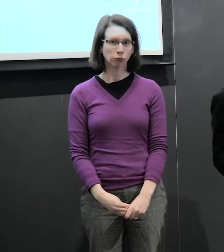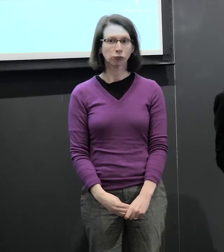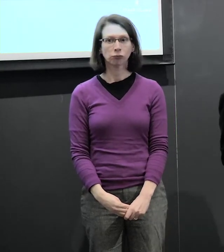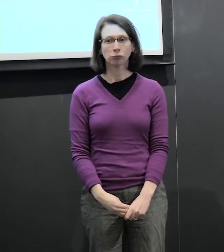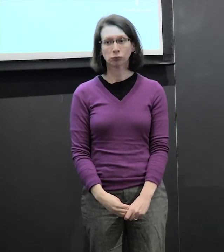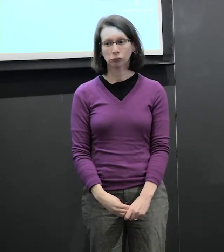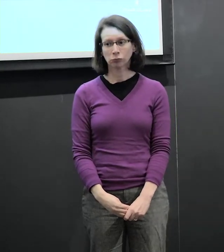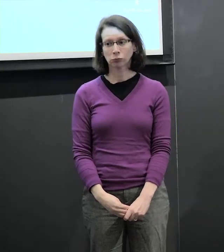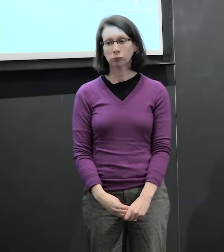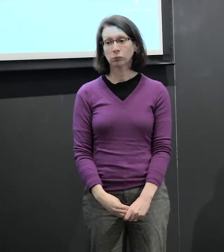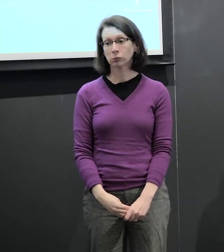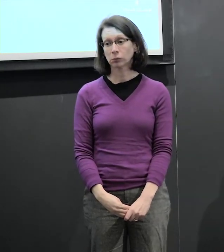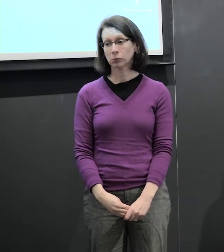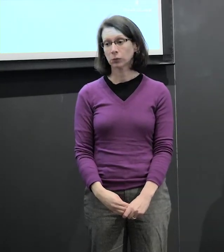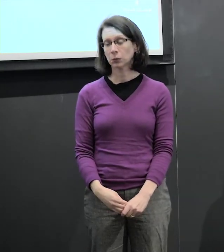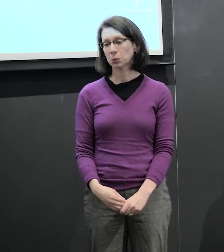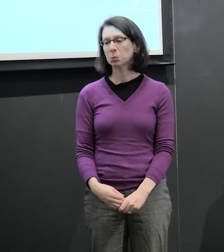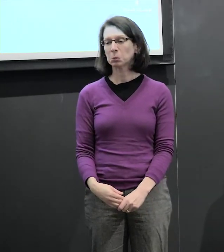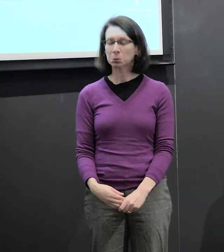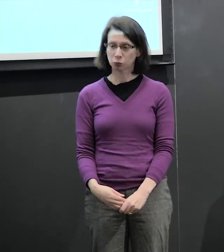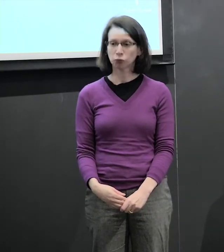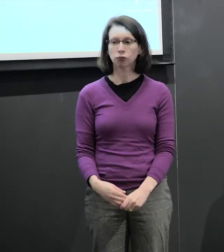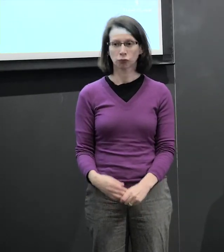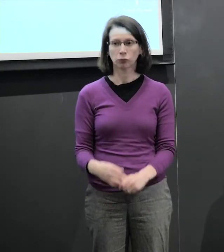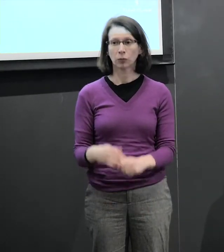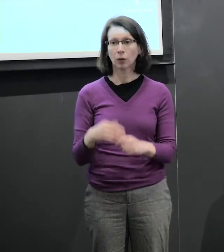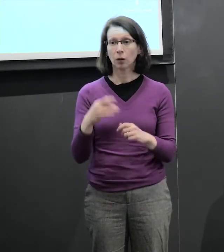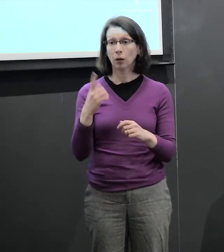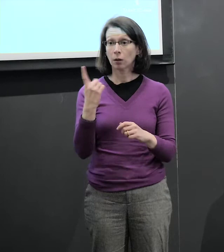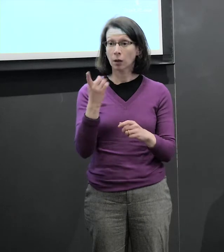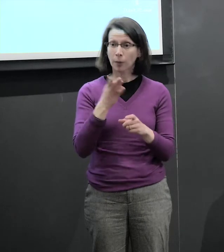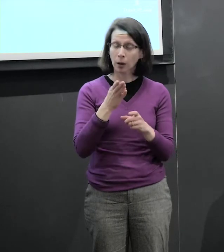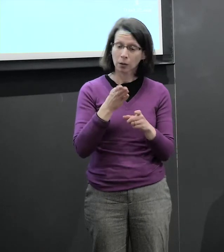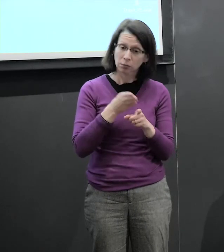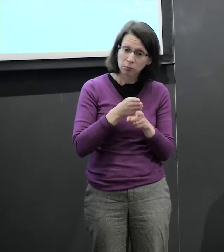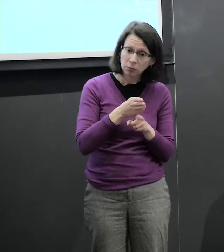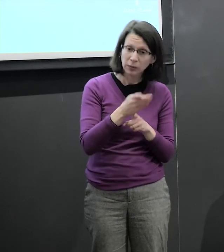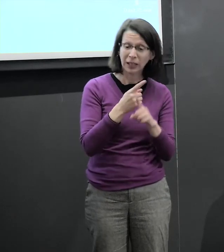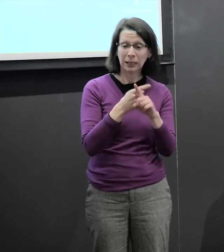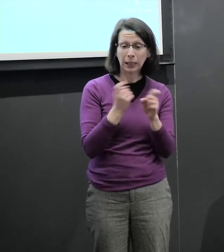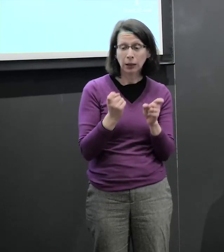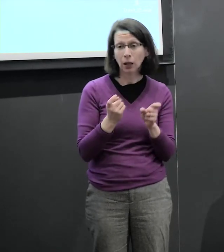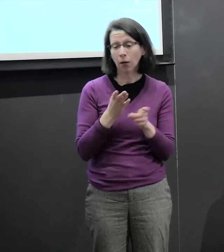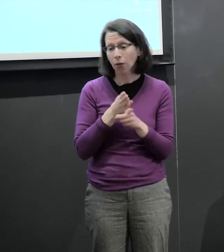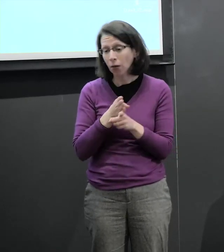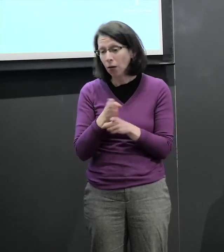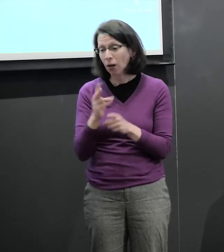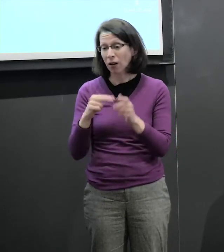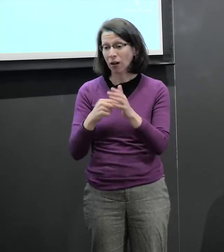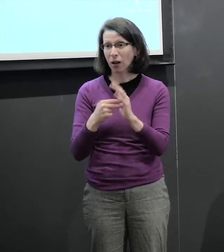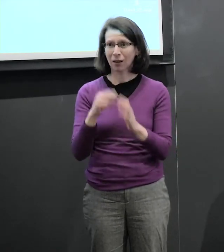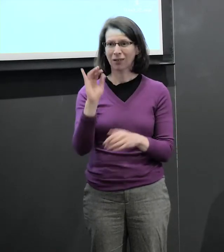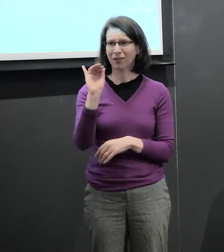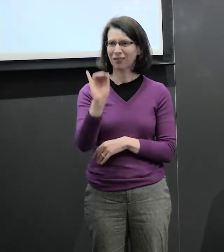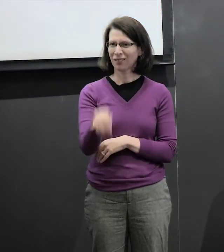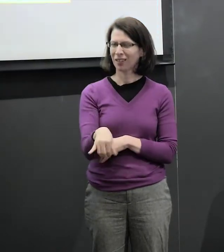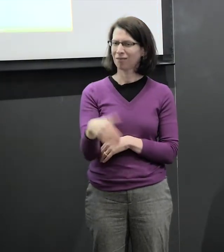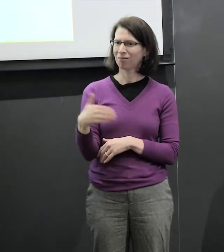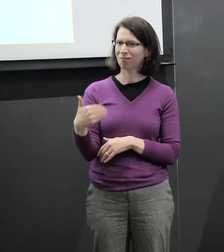sentence. And of course, for a syntactician or a semanticist, this is very interesting because it